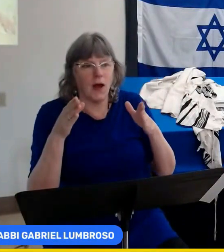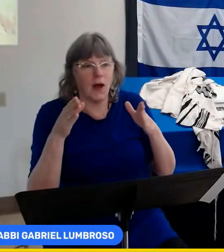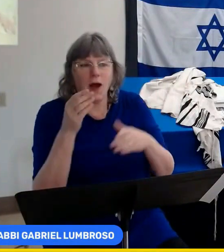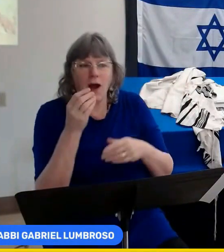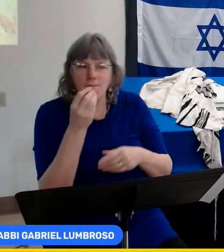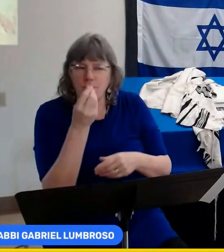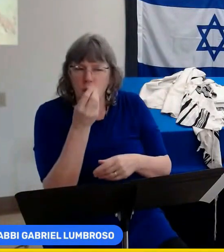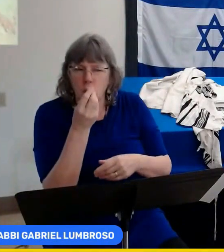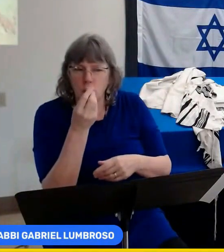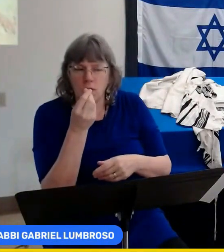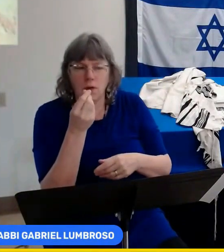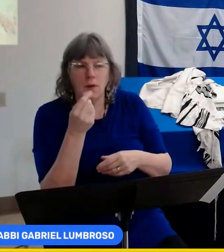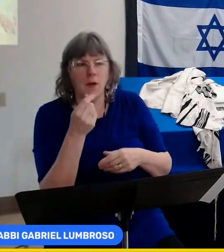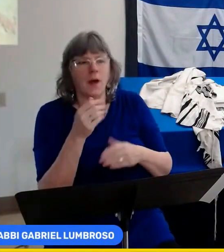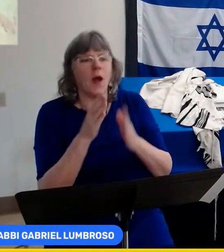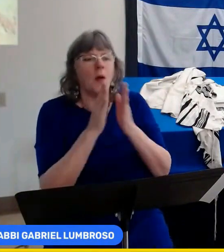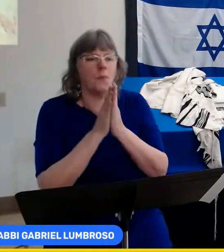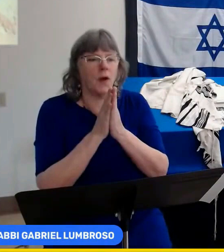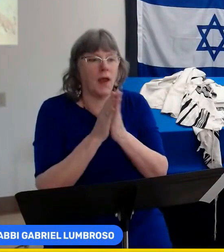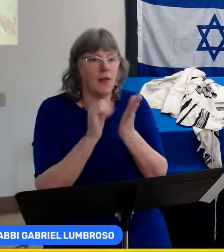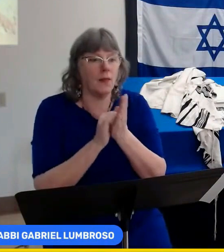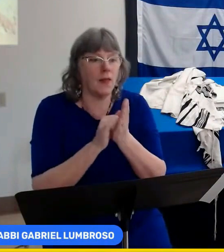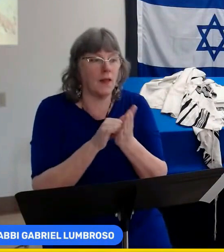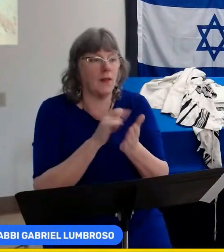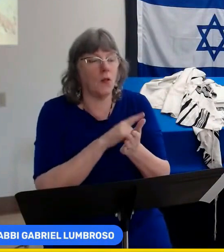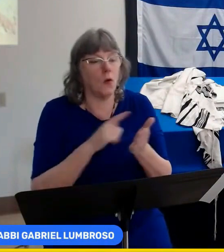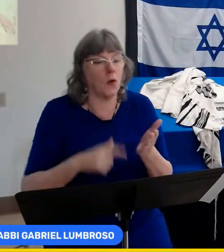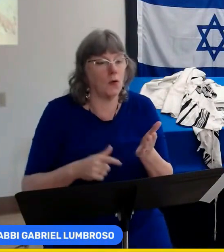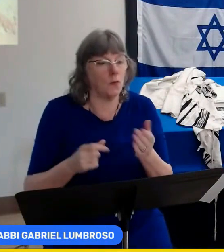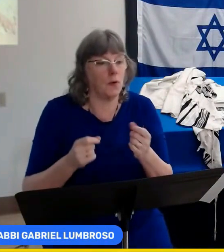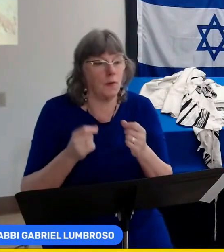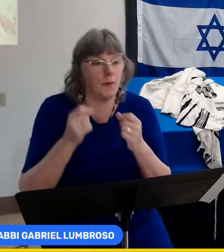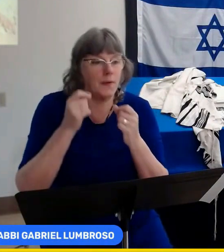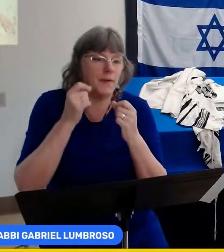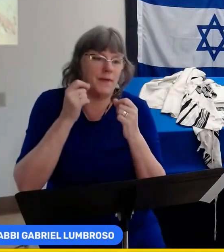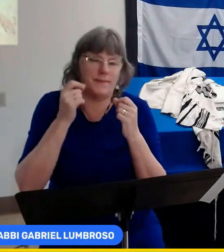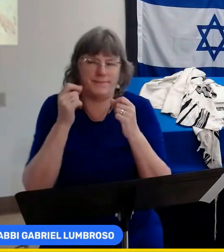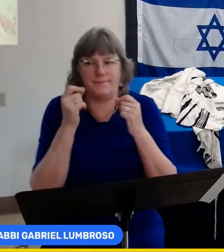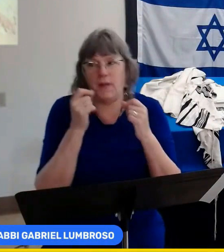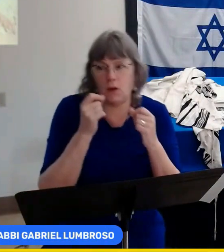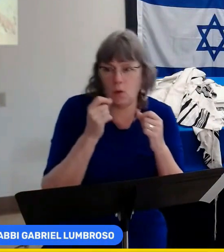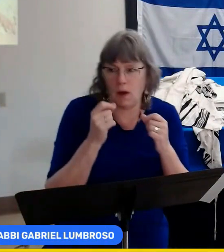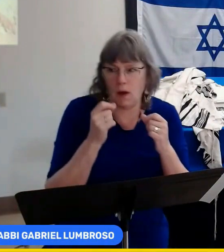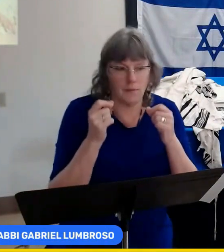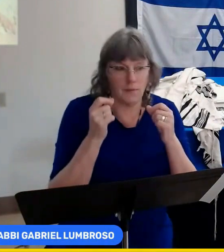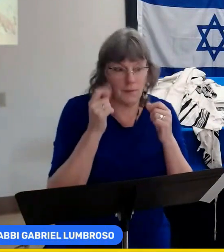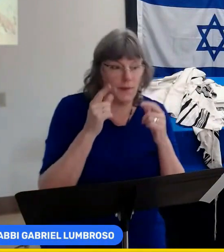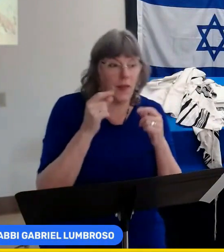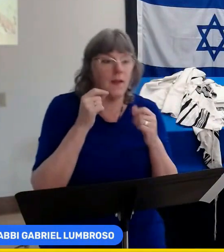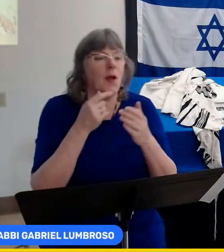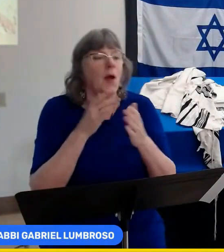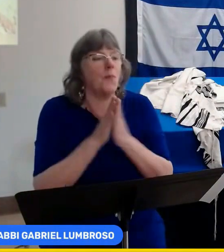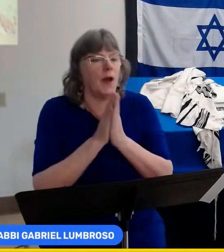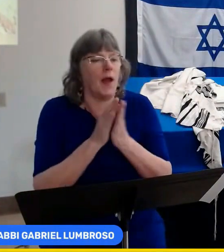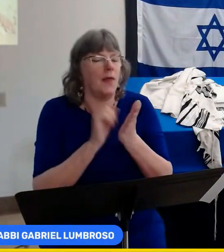to raise teachers for his students. Actually, is that how the verse goes? Workers.